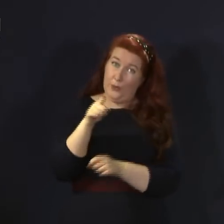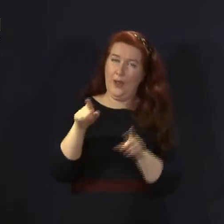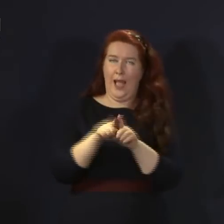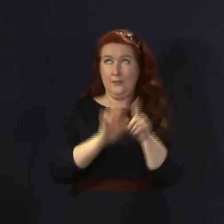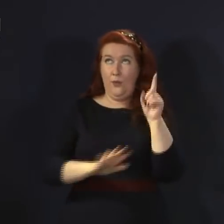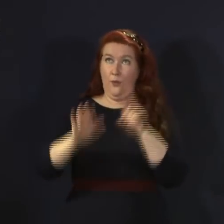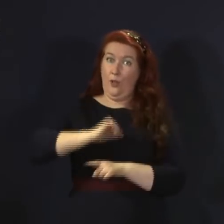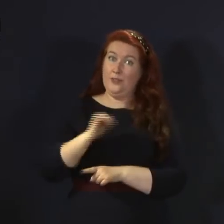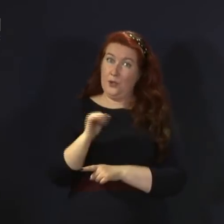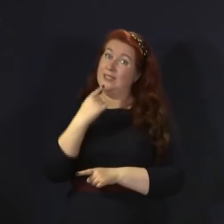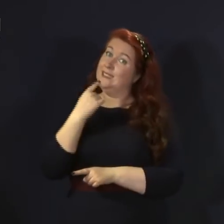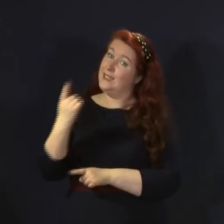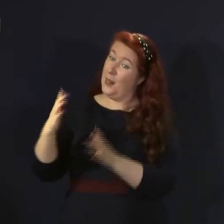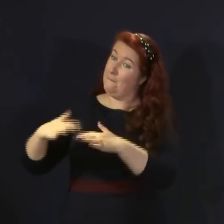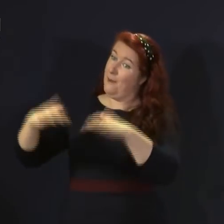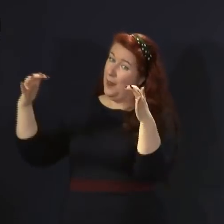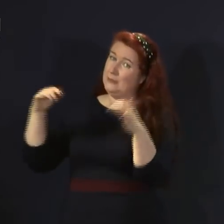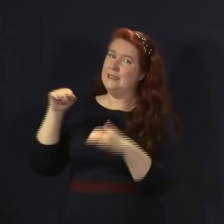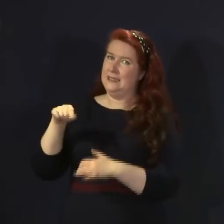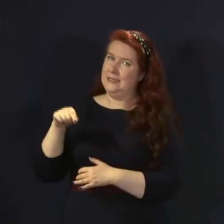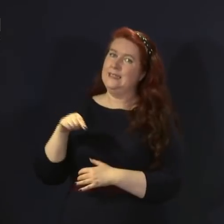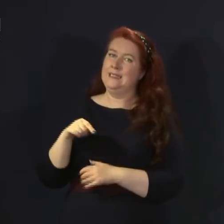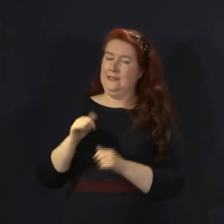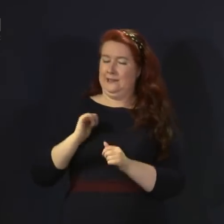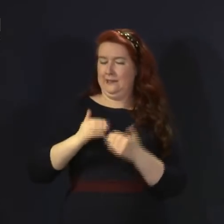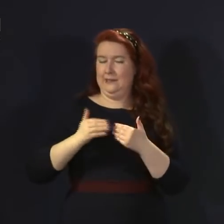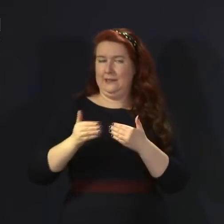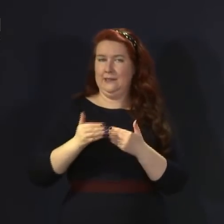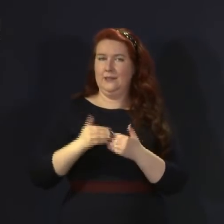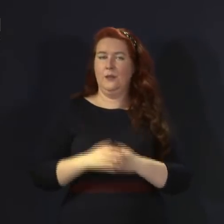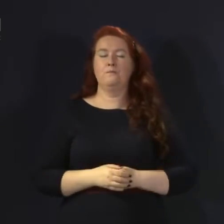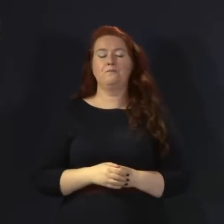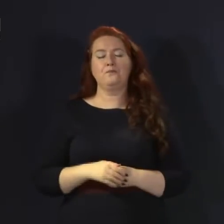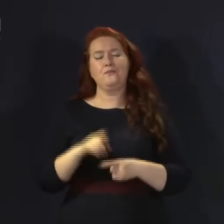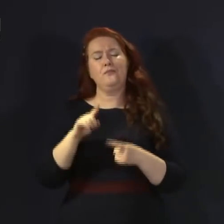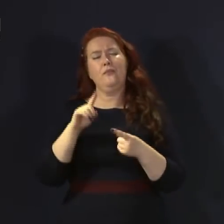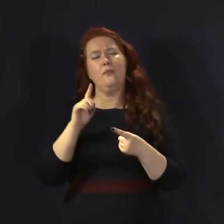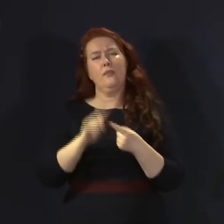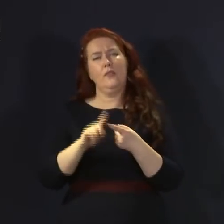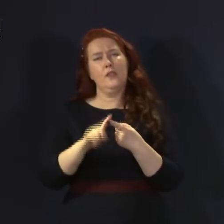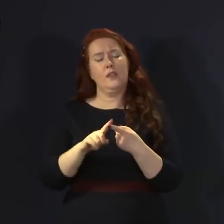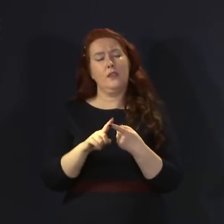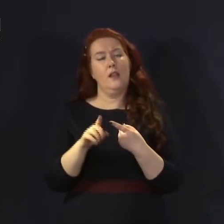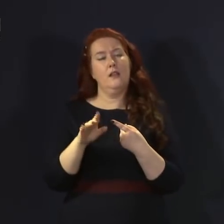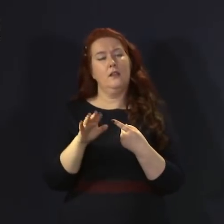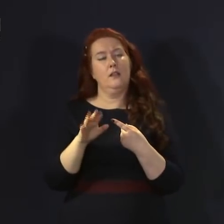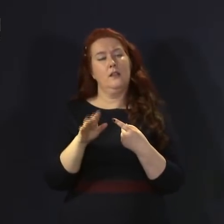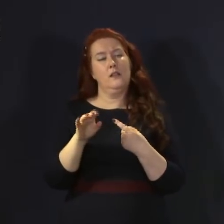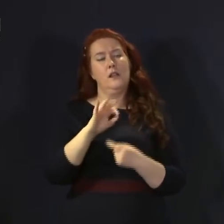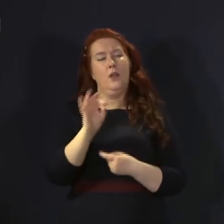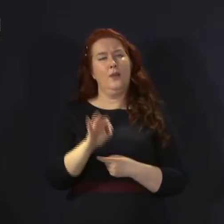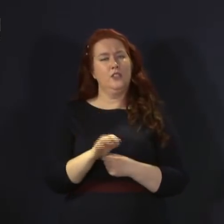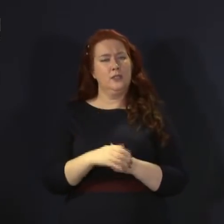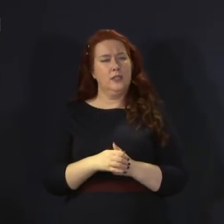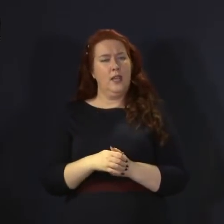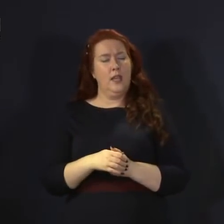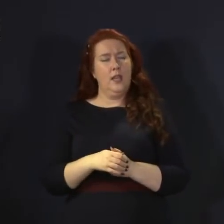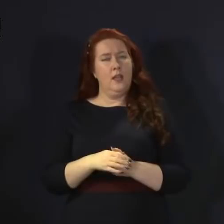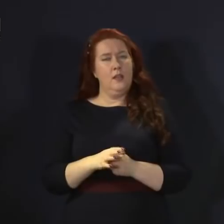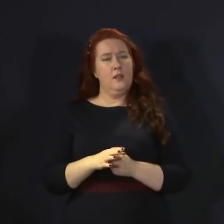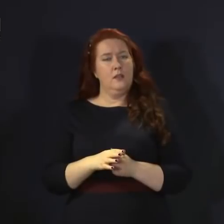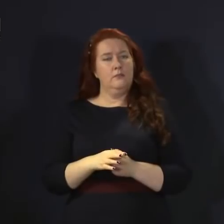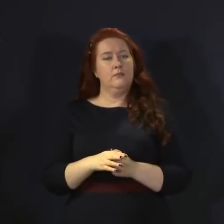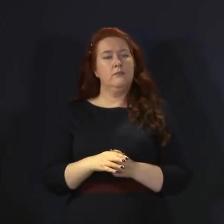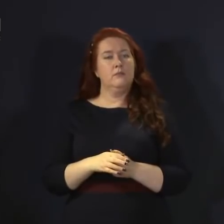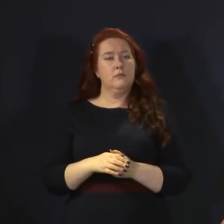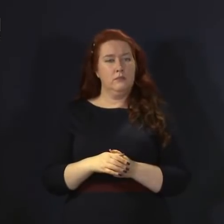and most importantly Parliament, that in due course. On the other points, we will